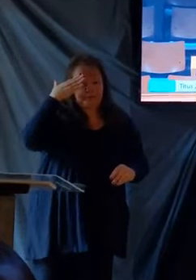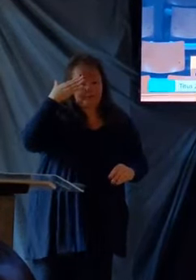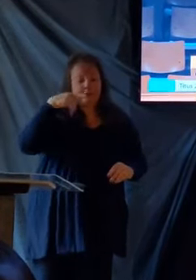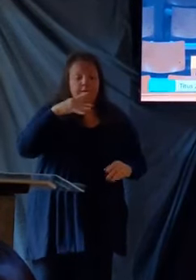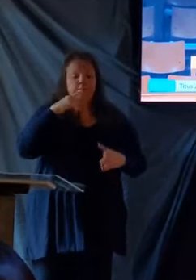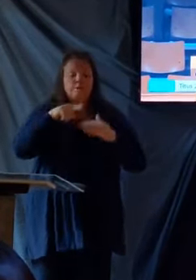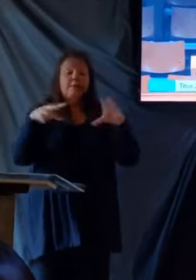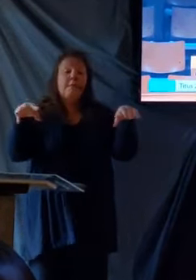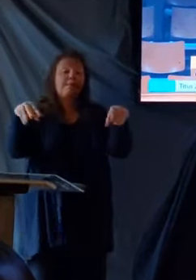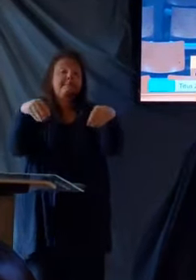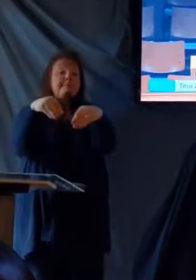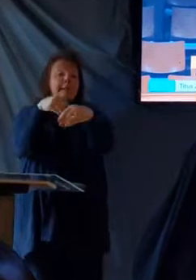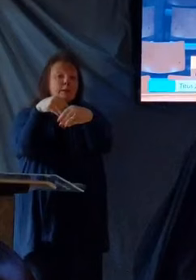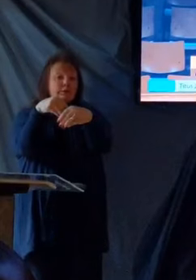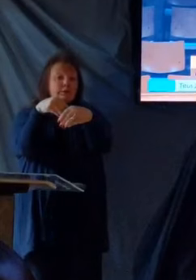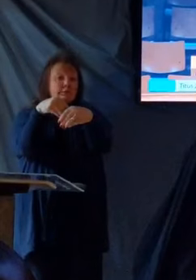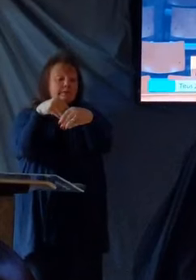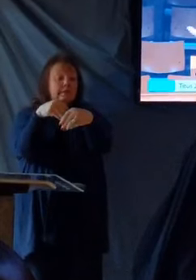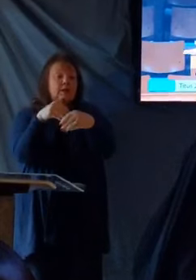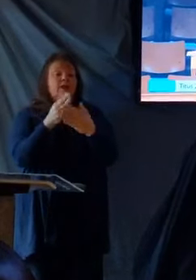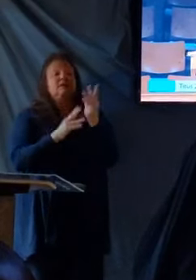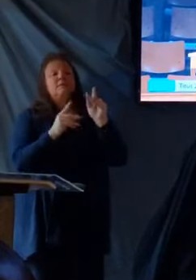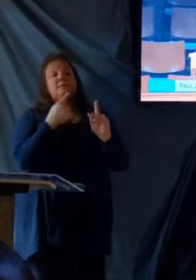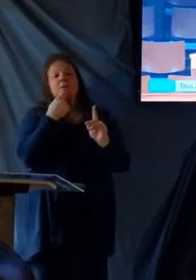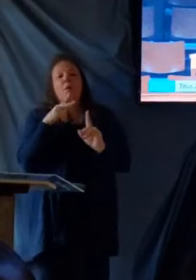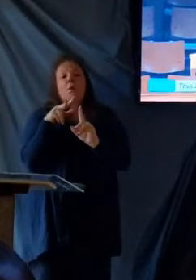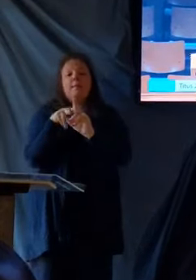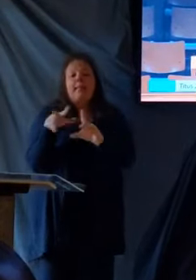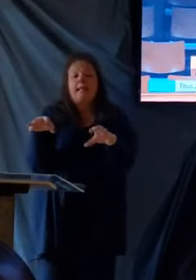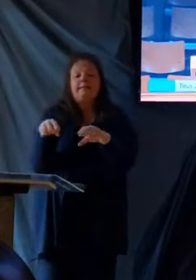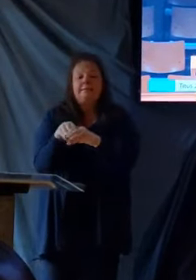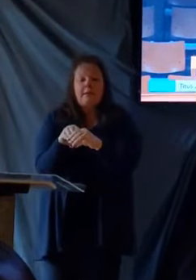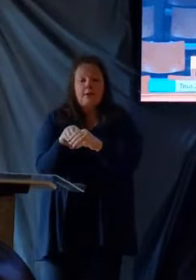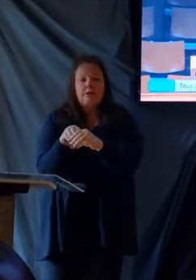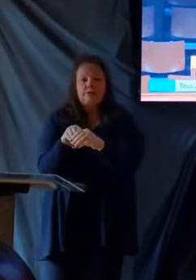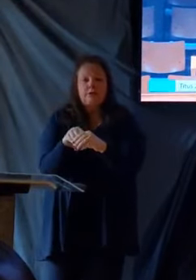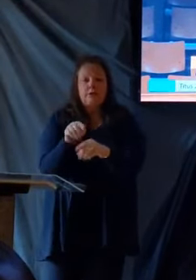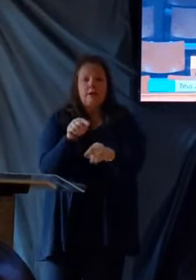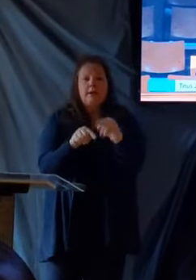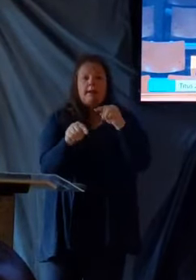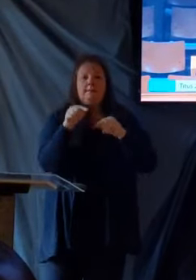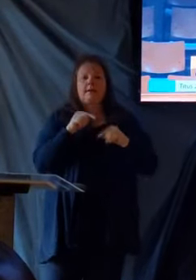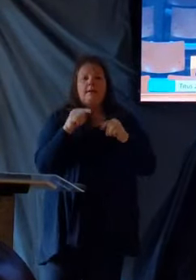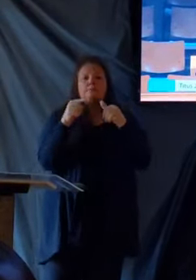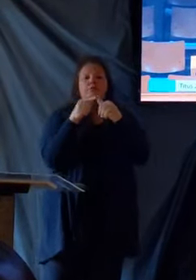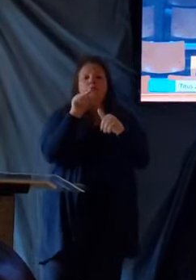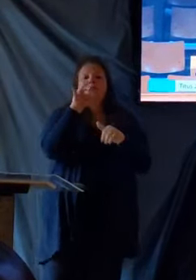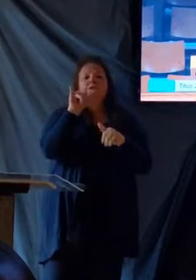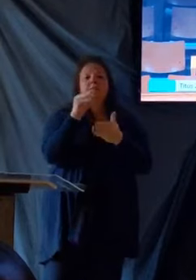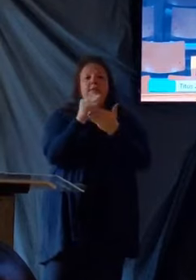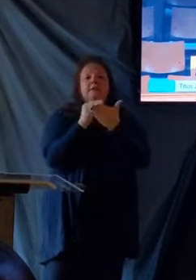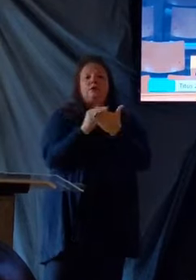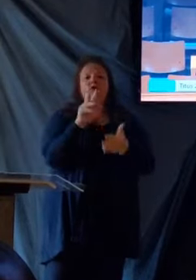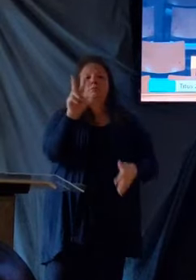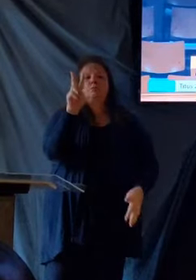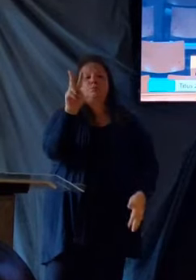talking about a marriage here. Some people say this only applies in marriage. Back up to 1 Timothy 2.